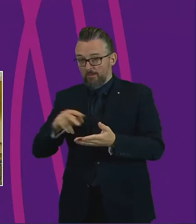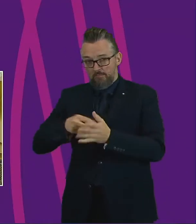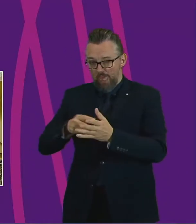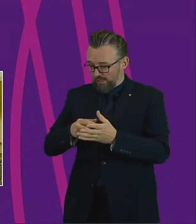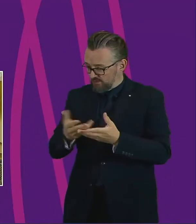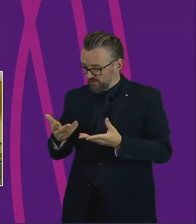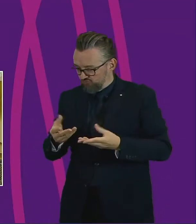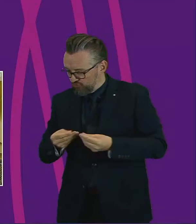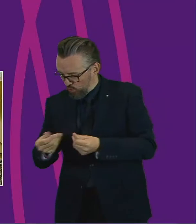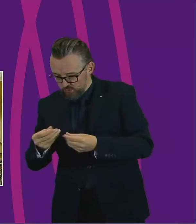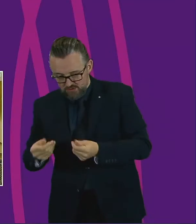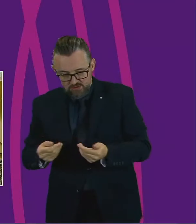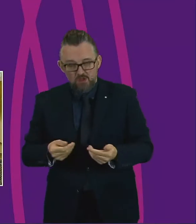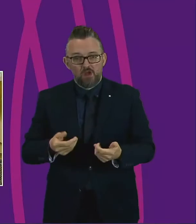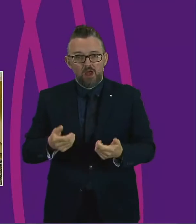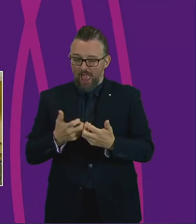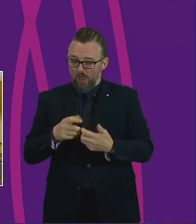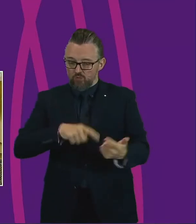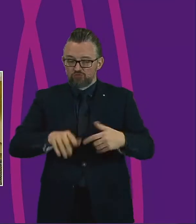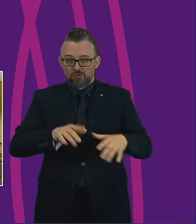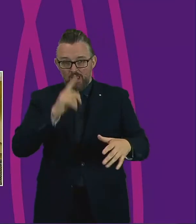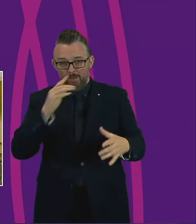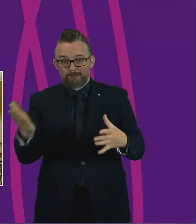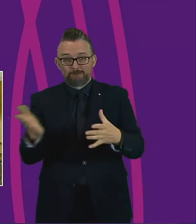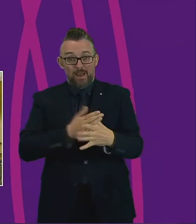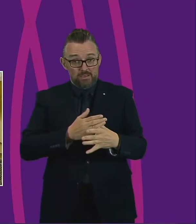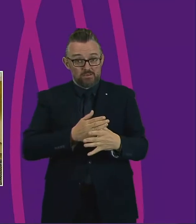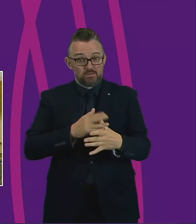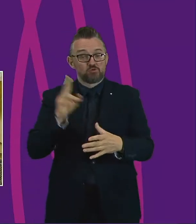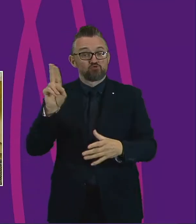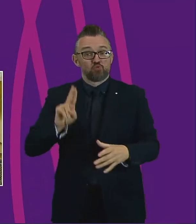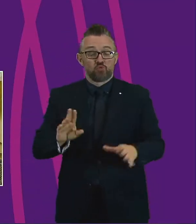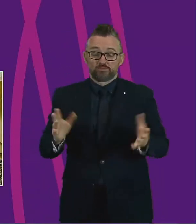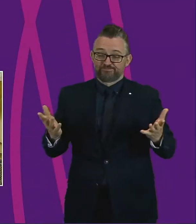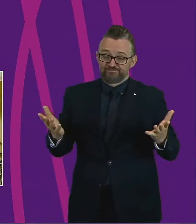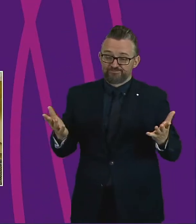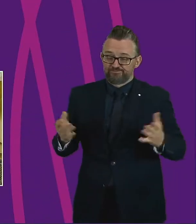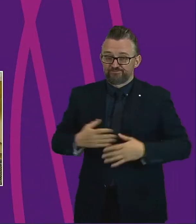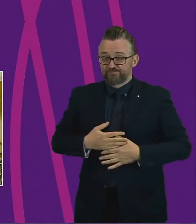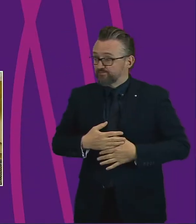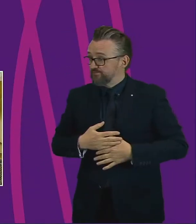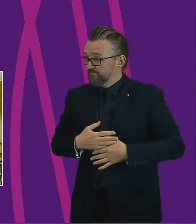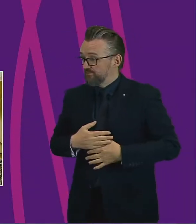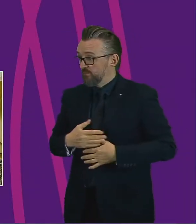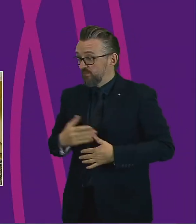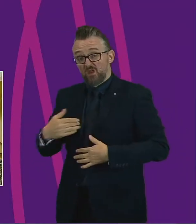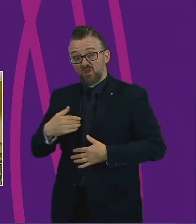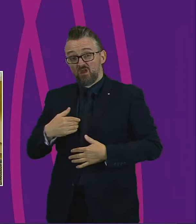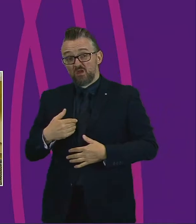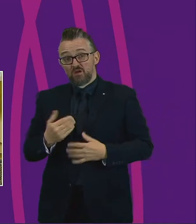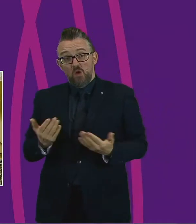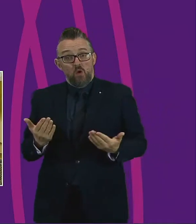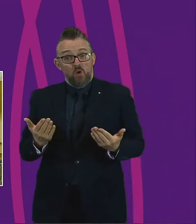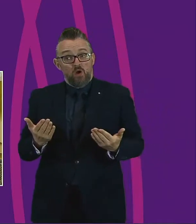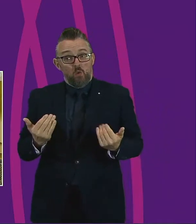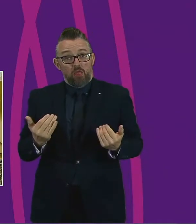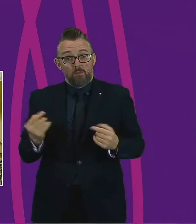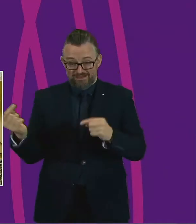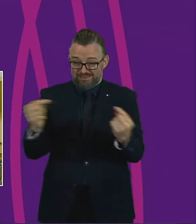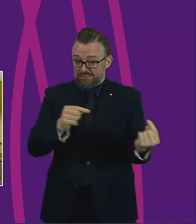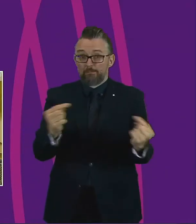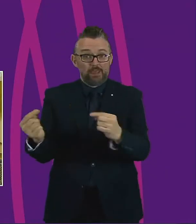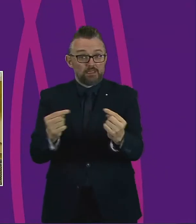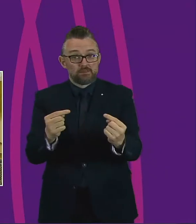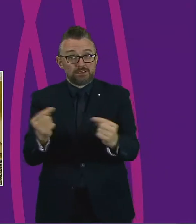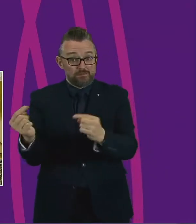get children back to school as quickly as possible. So, you know, I welcome and relish the debate around this. It is right and